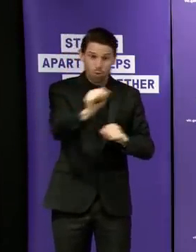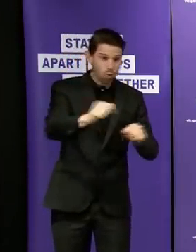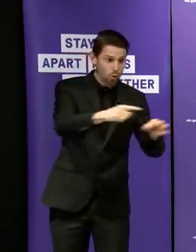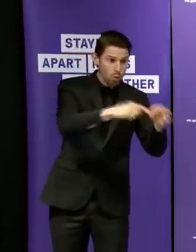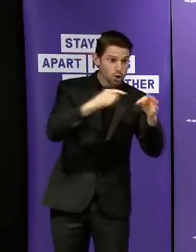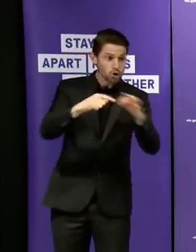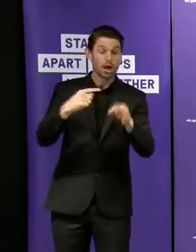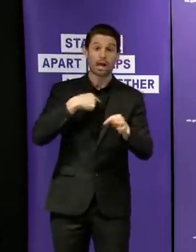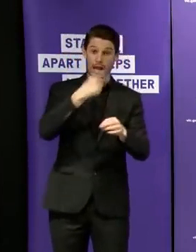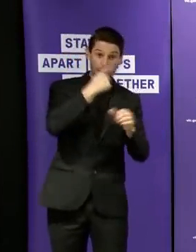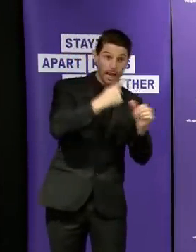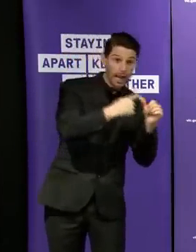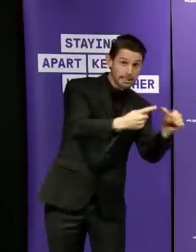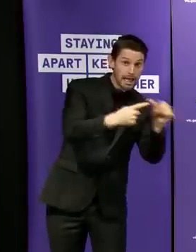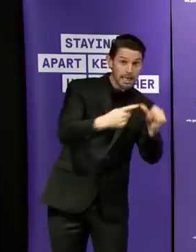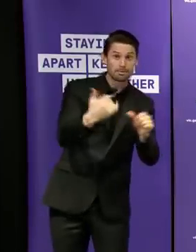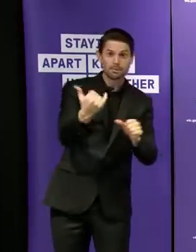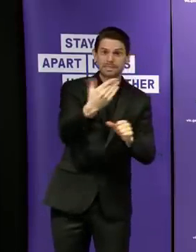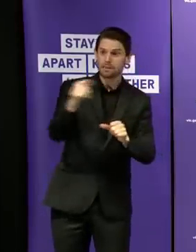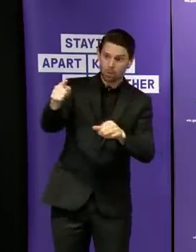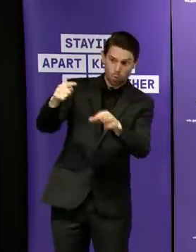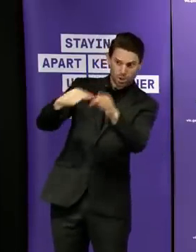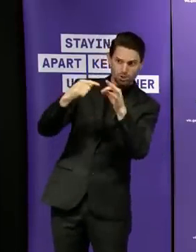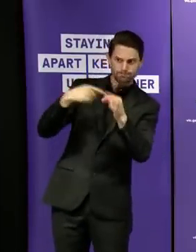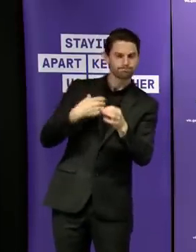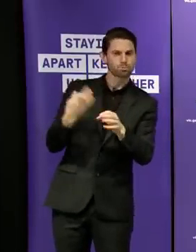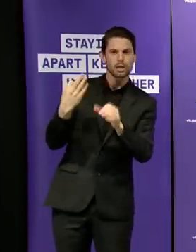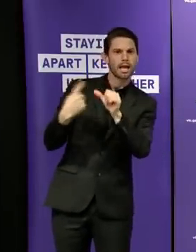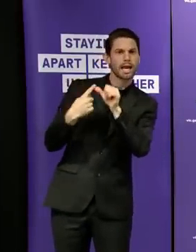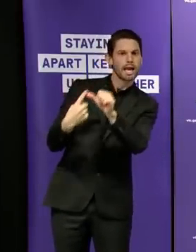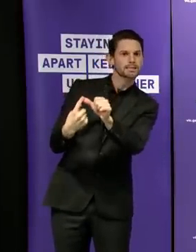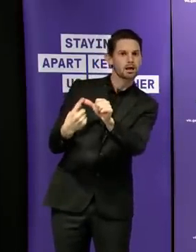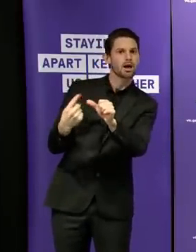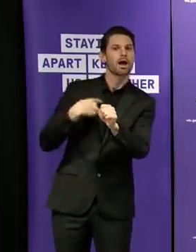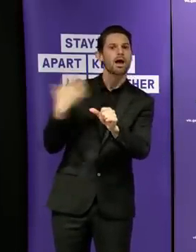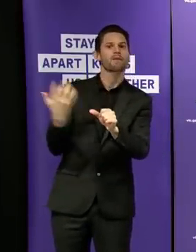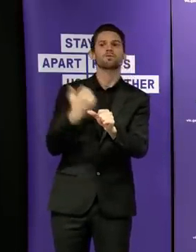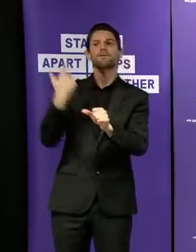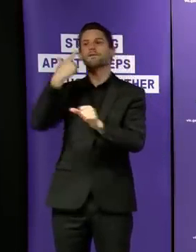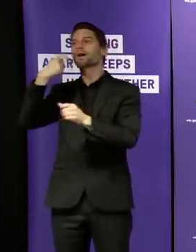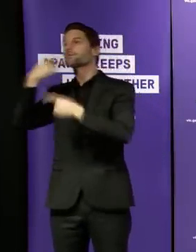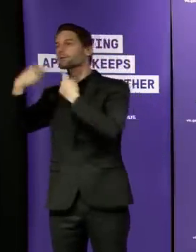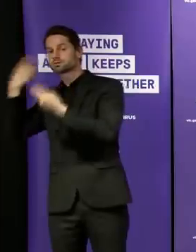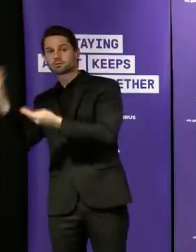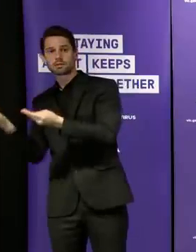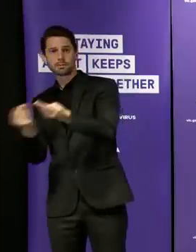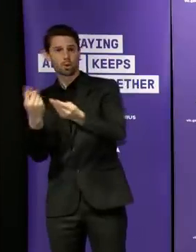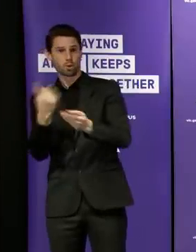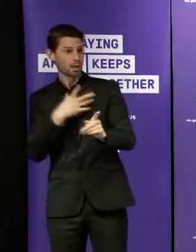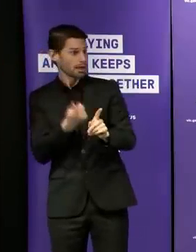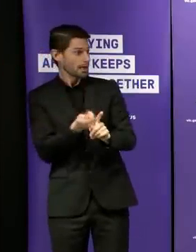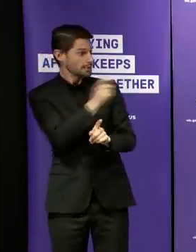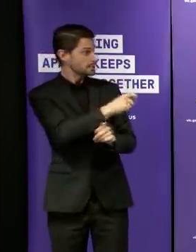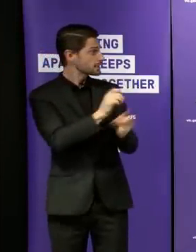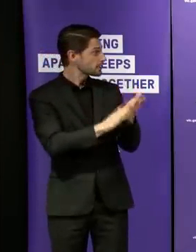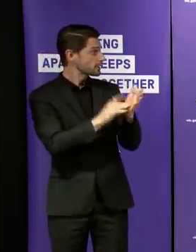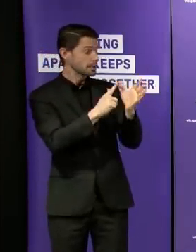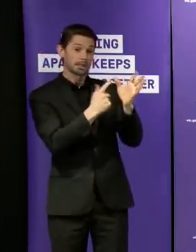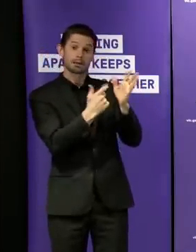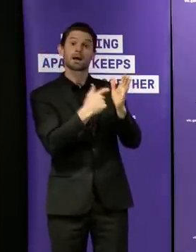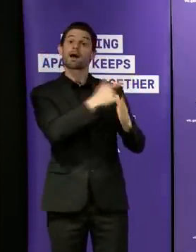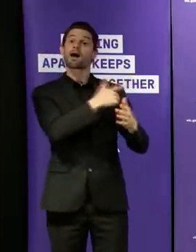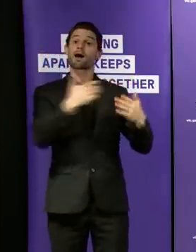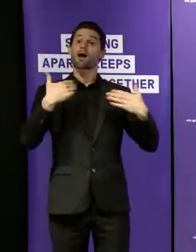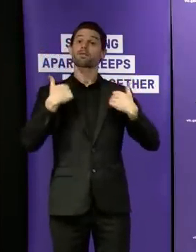to come back to you with precise wording, and there is a lead-in time, and that's really important. But I'm not sure who wants to go next. Martin, do you want to? I'll now throw to the